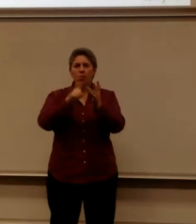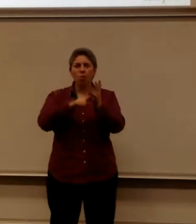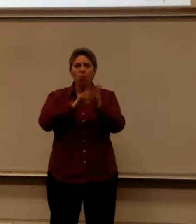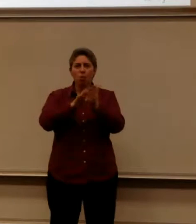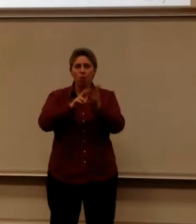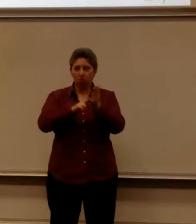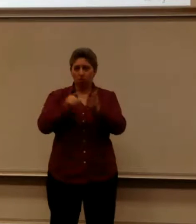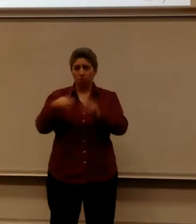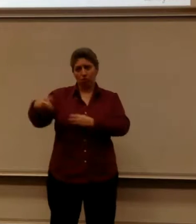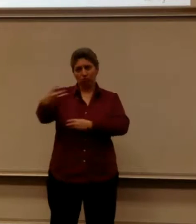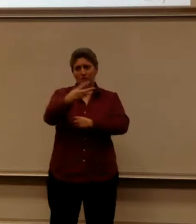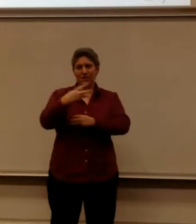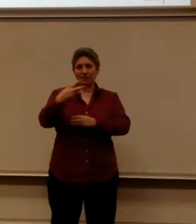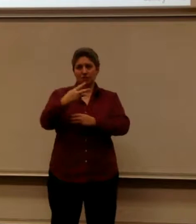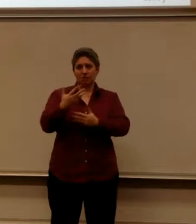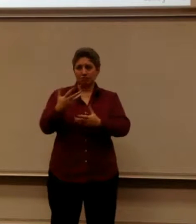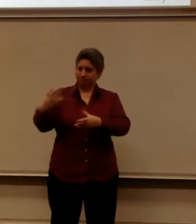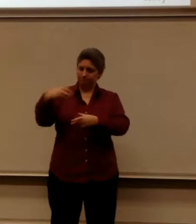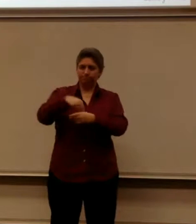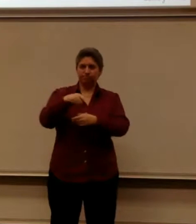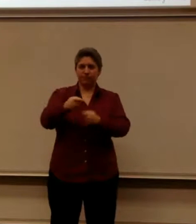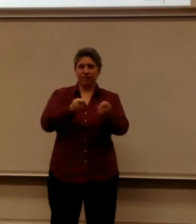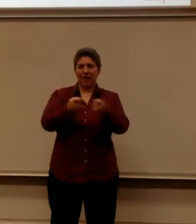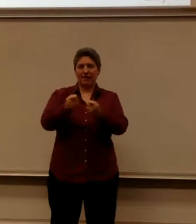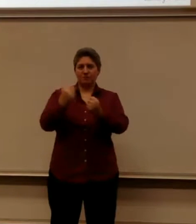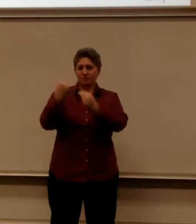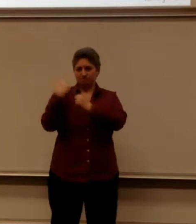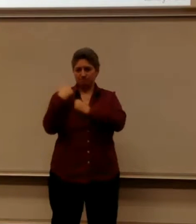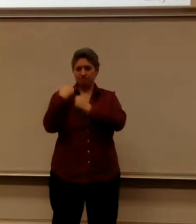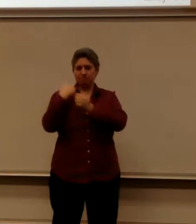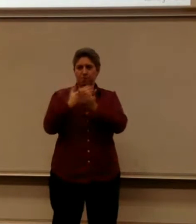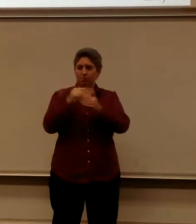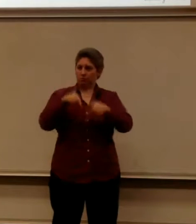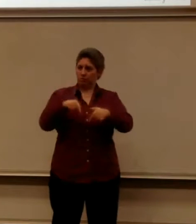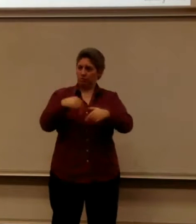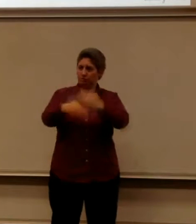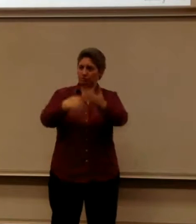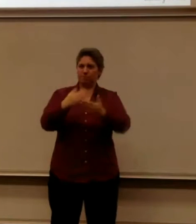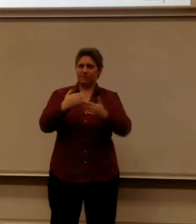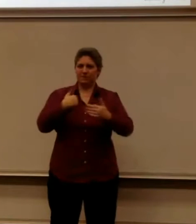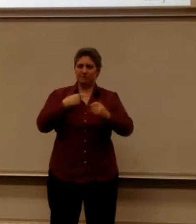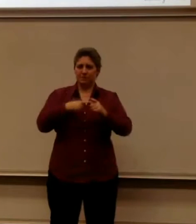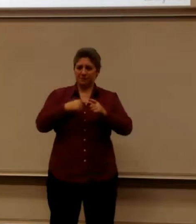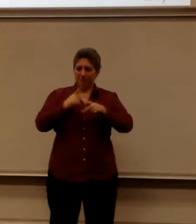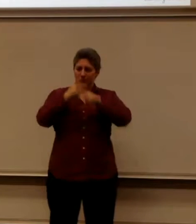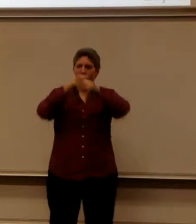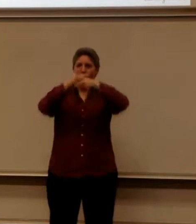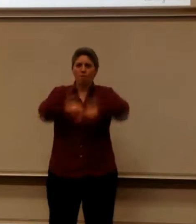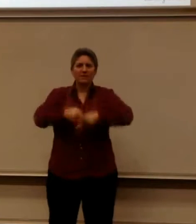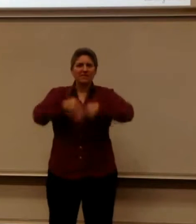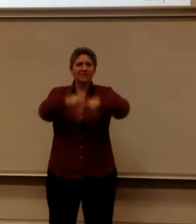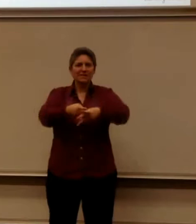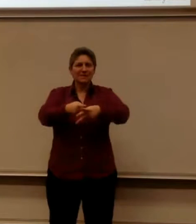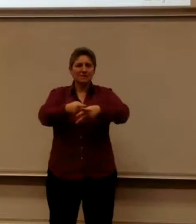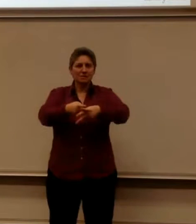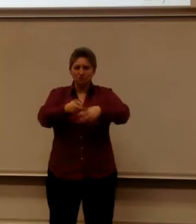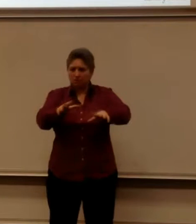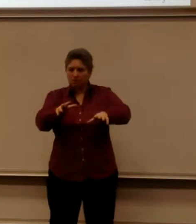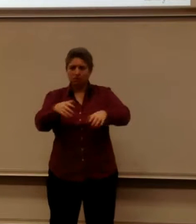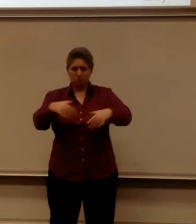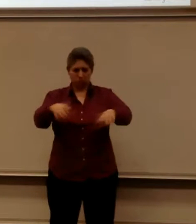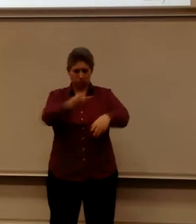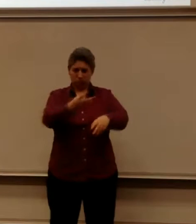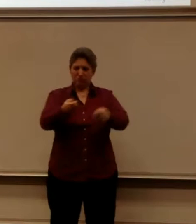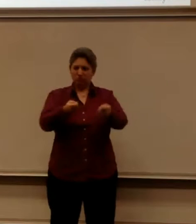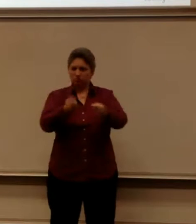and Jim Cohen, James Cohen as well. So that's the 3 administrators who are involved and responsible for the Facebook group and ensuring information is out.